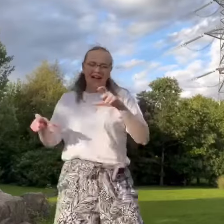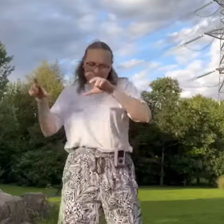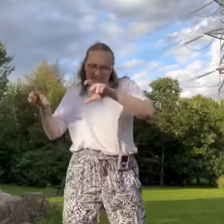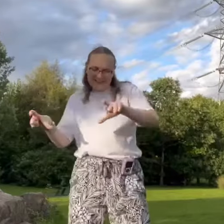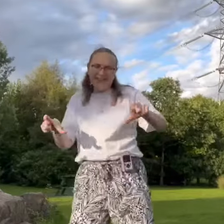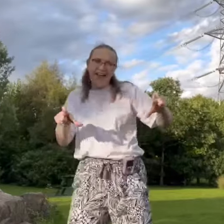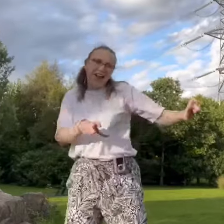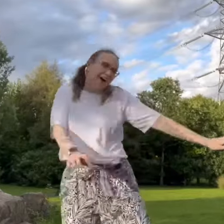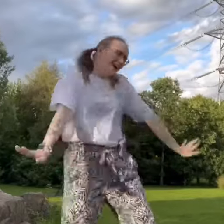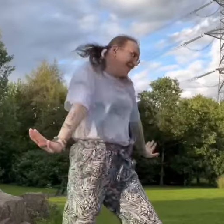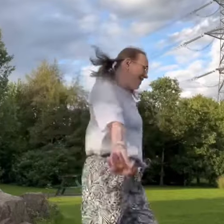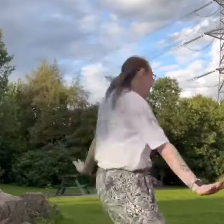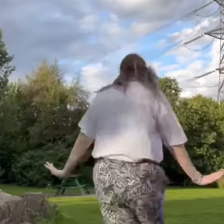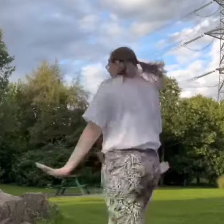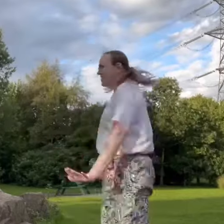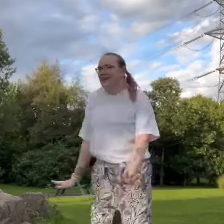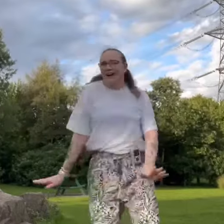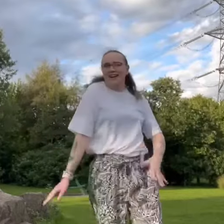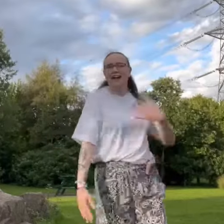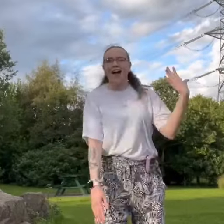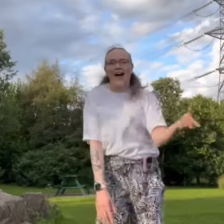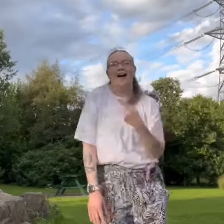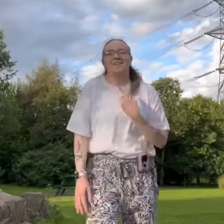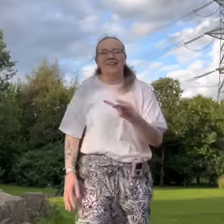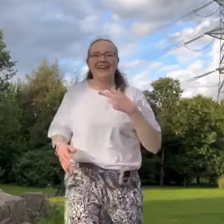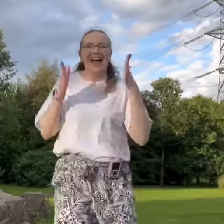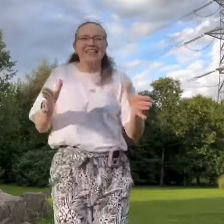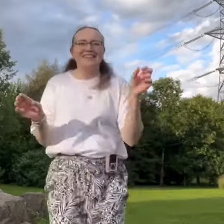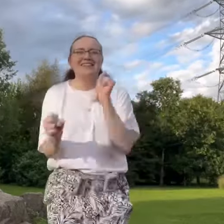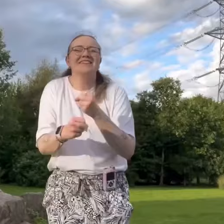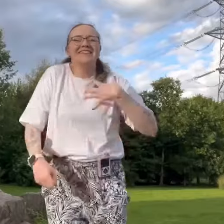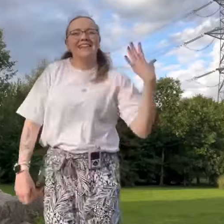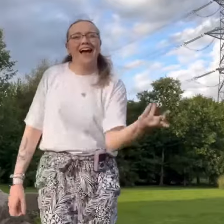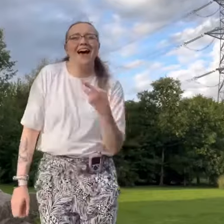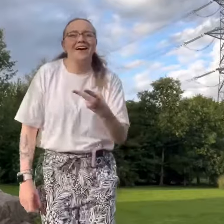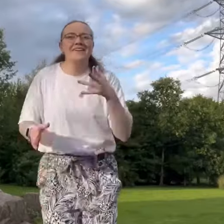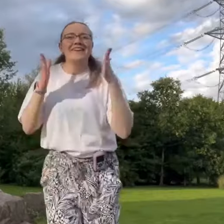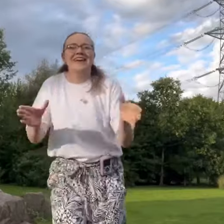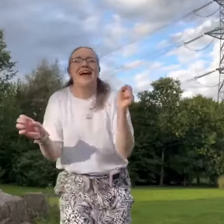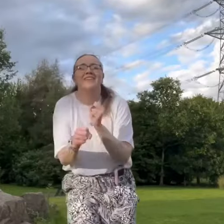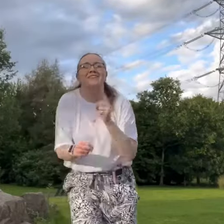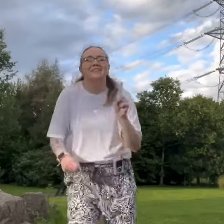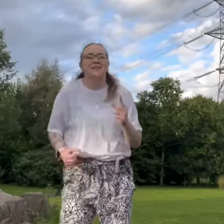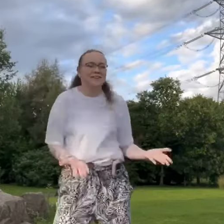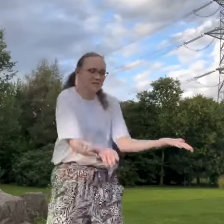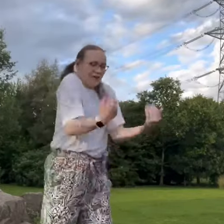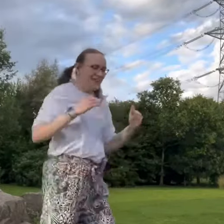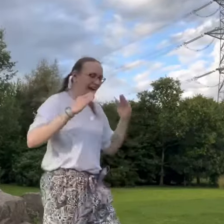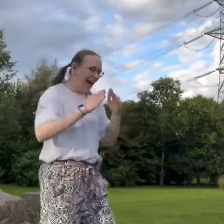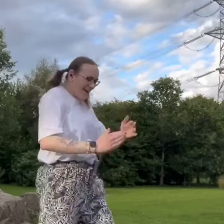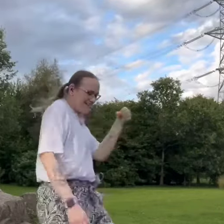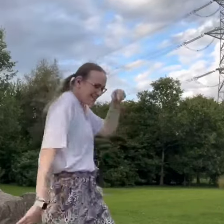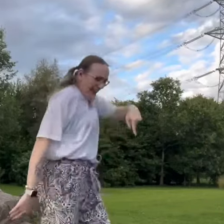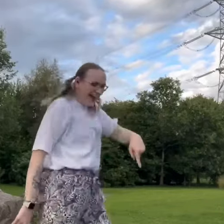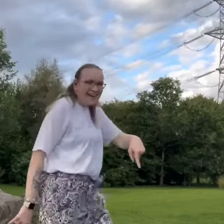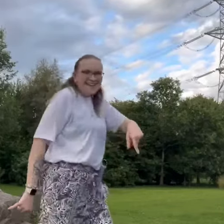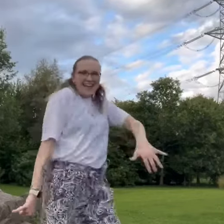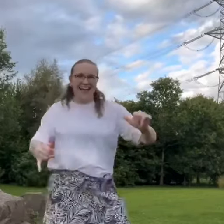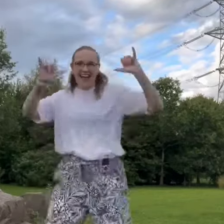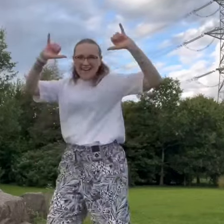us on And all we gotta do is, all we gotta do is Bring the house down, raise